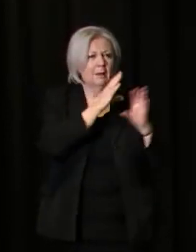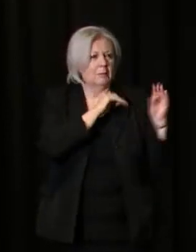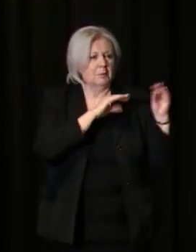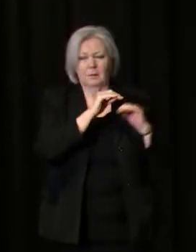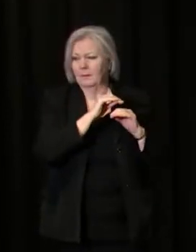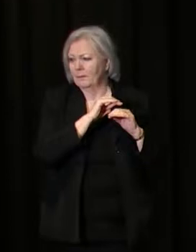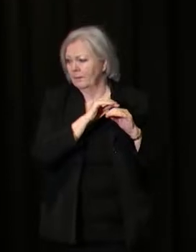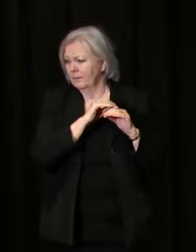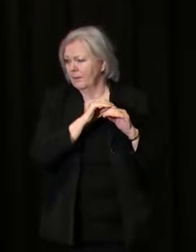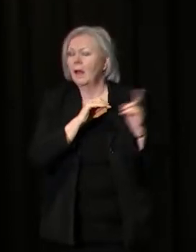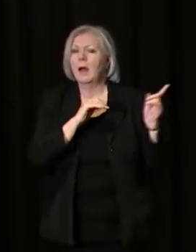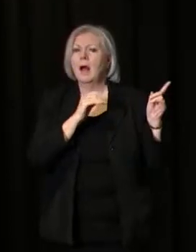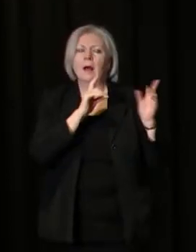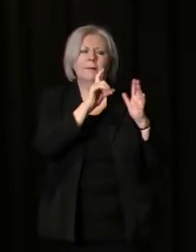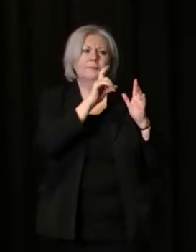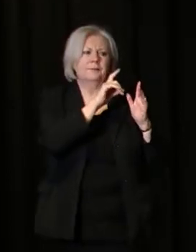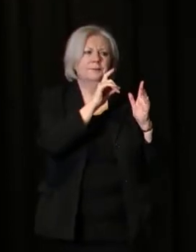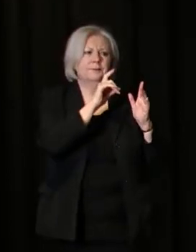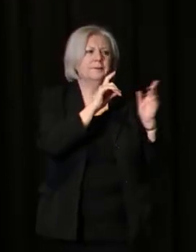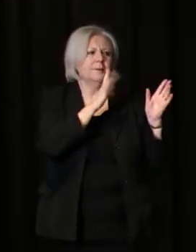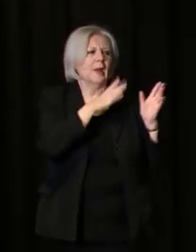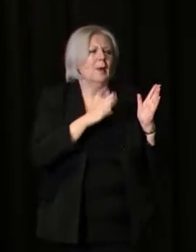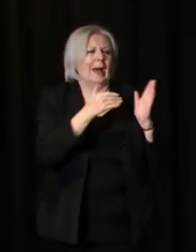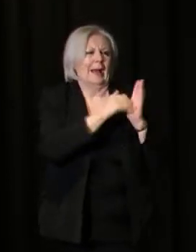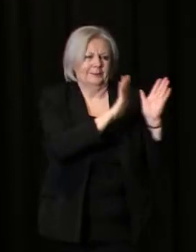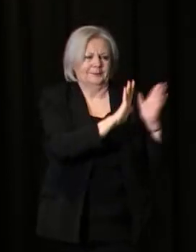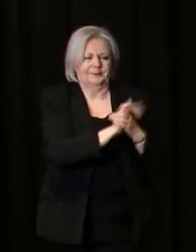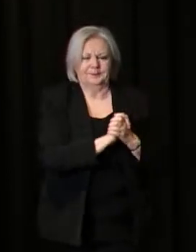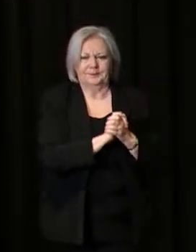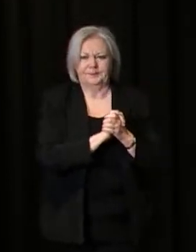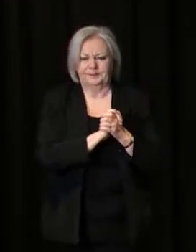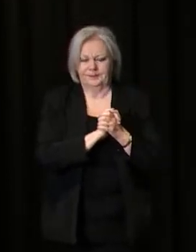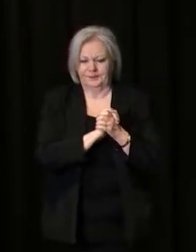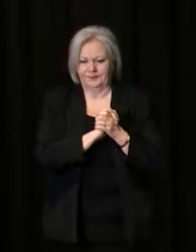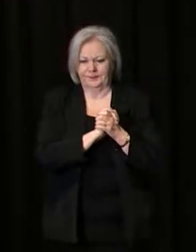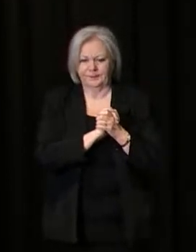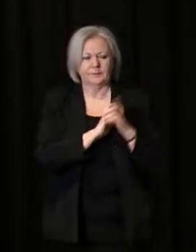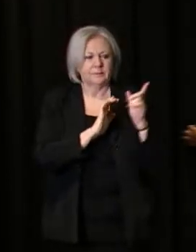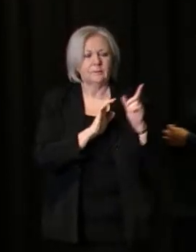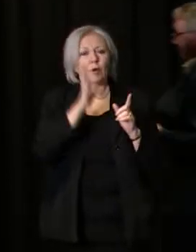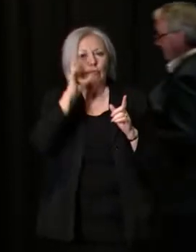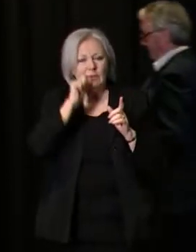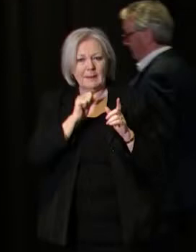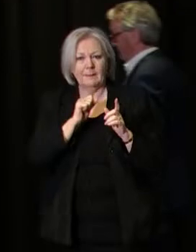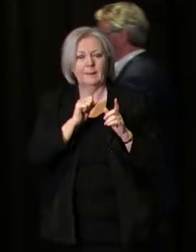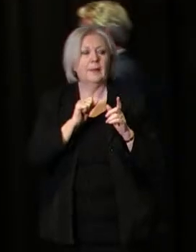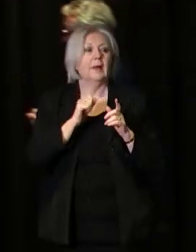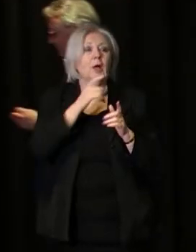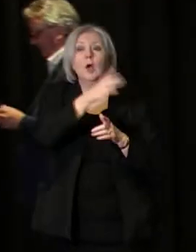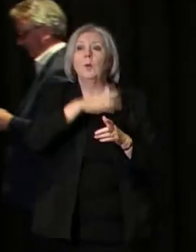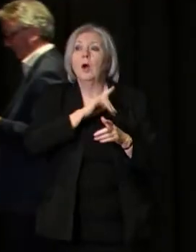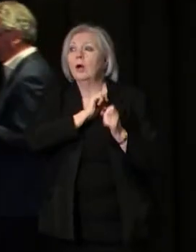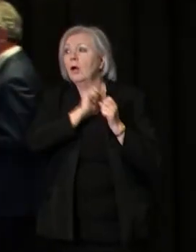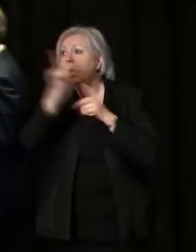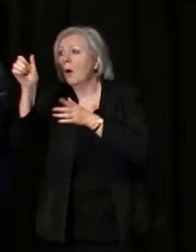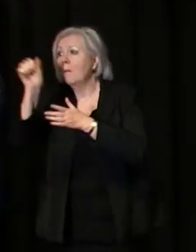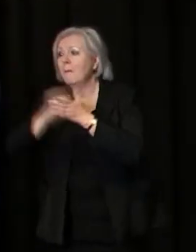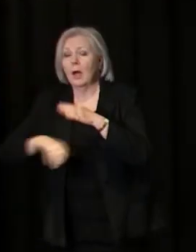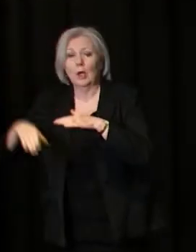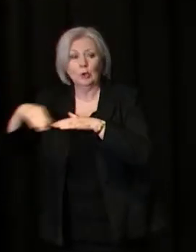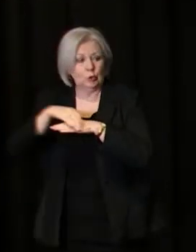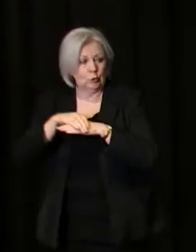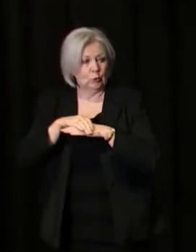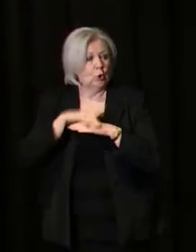Overwhelmingly, yes. More than that. Add to what the Minister said. You've already got to check in. So whether you're going to buy shoes or not, you've got to check in,